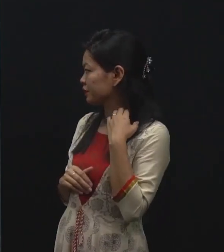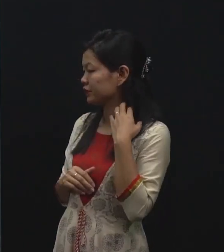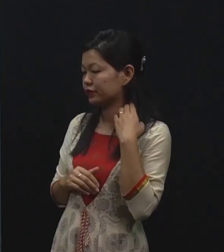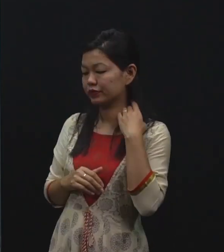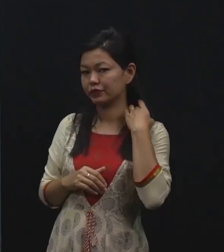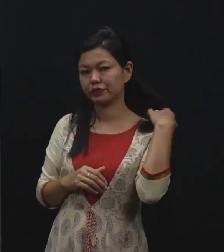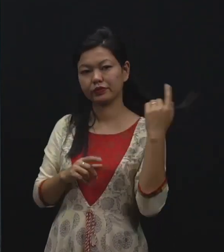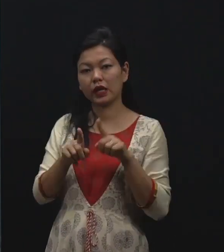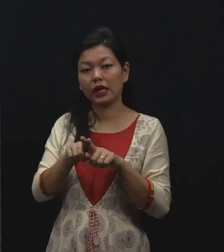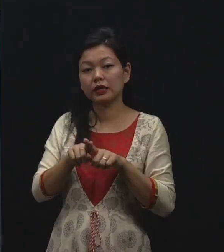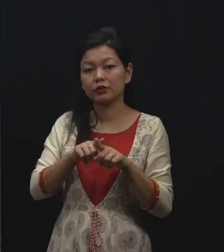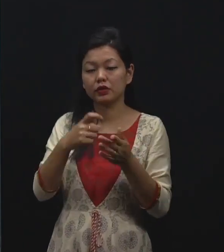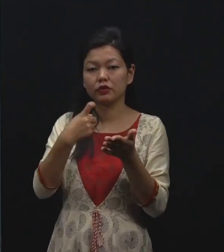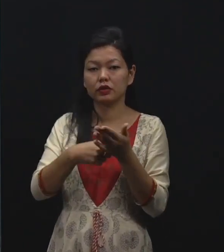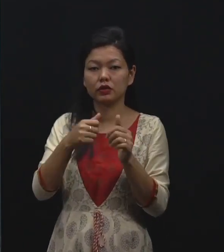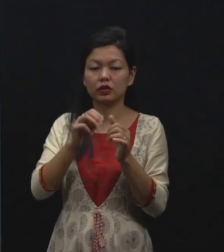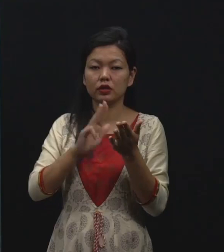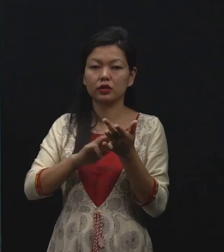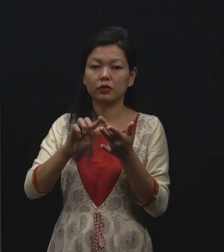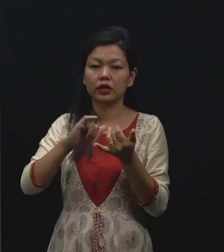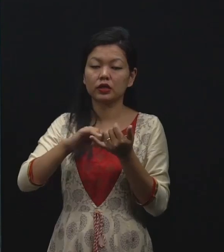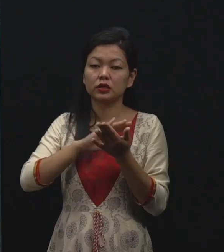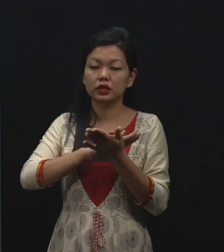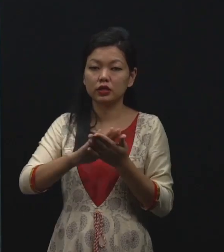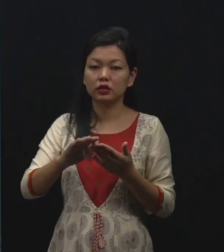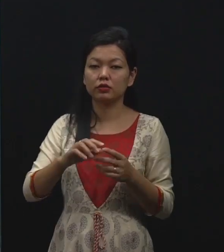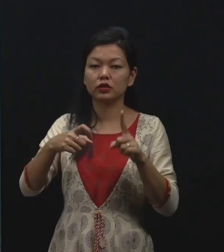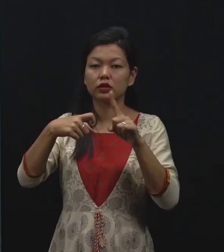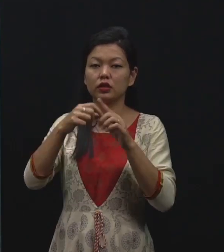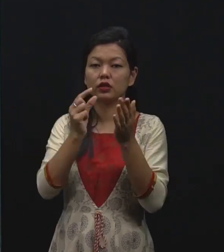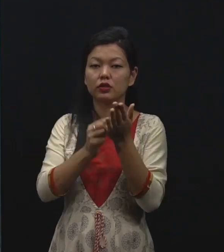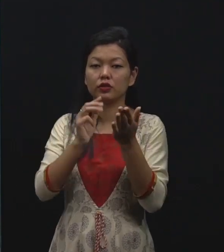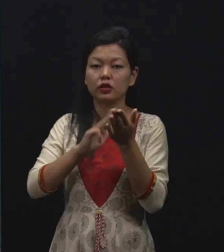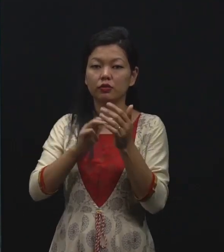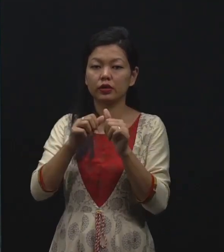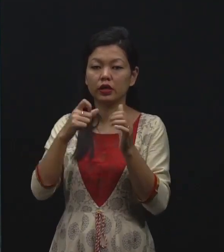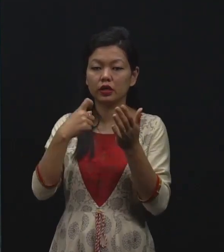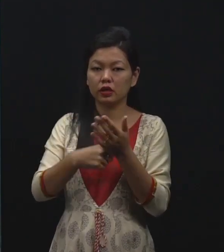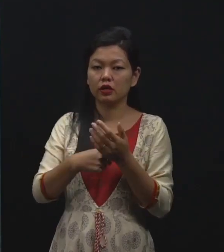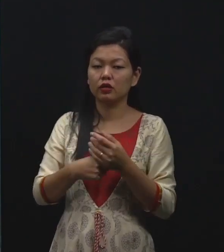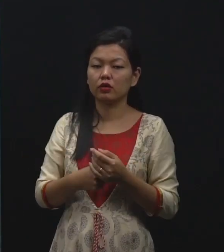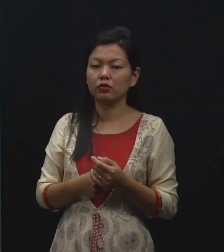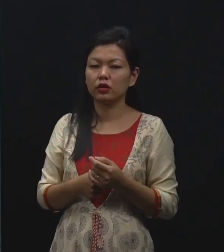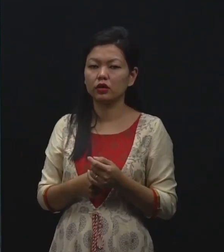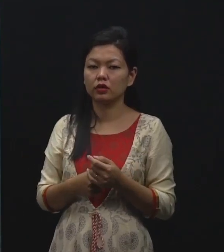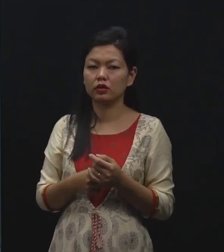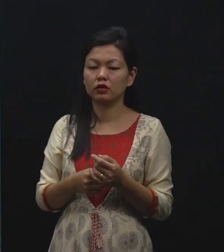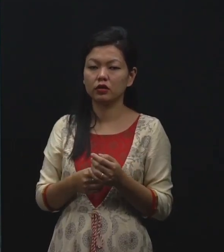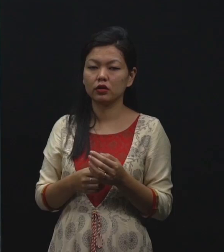Kumar, if Ramesh Kumar didn't get the help from the court, it would have been so difficult for him